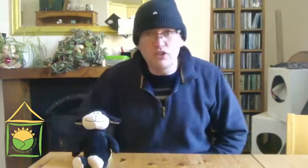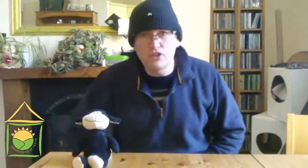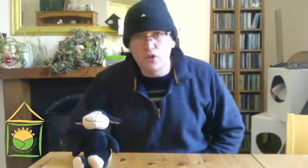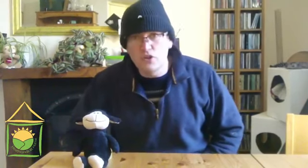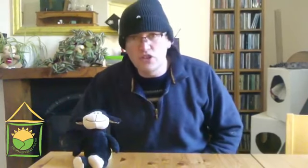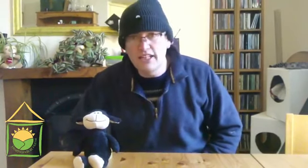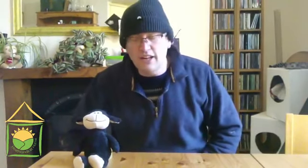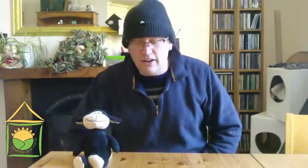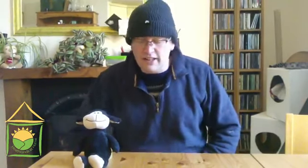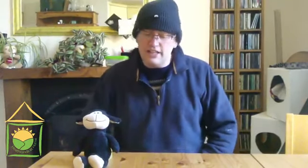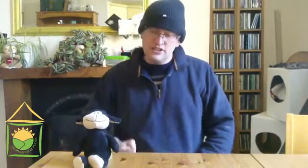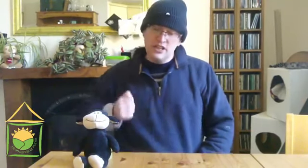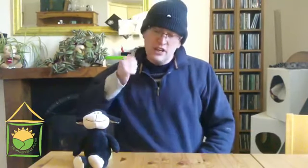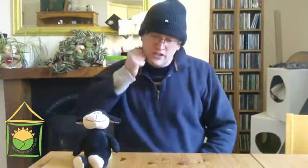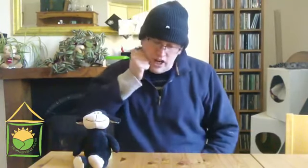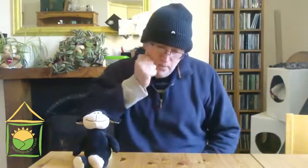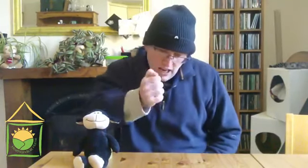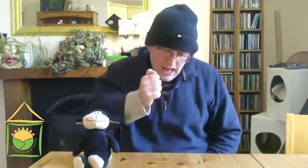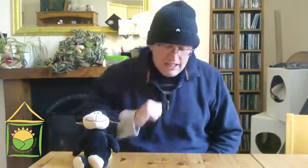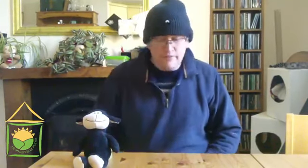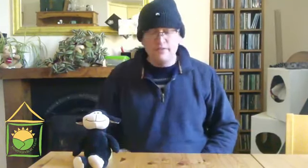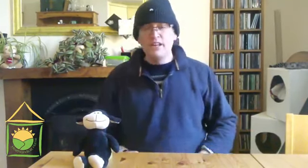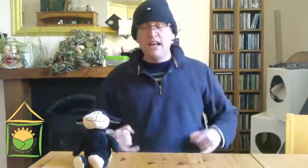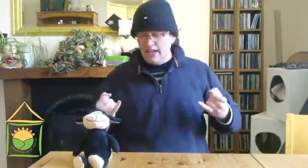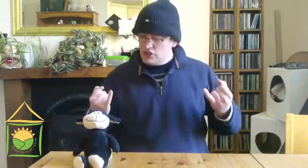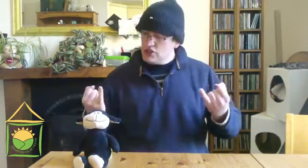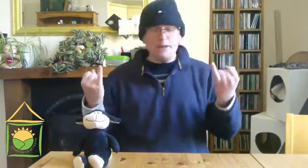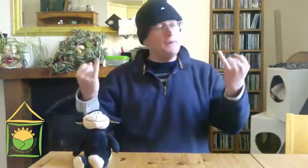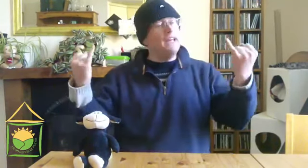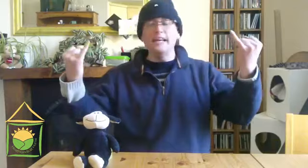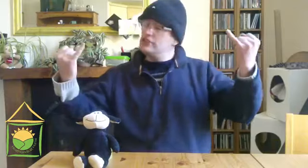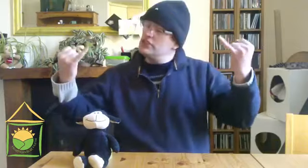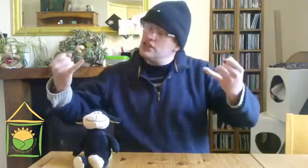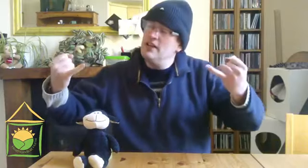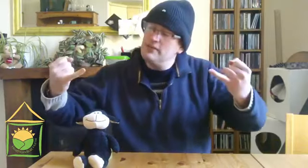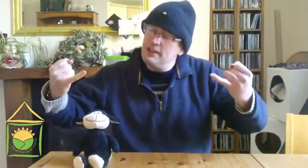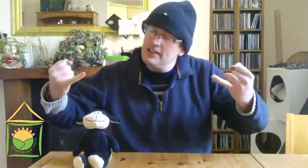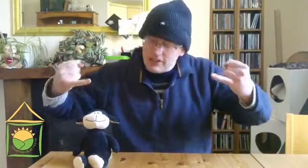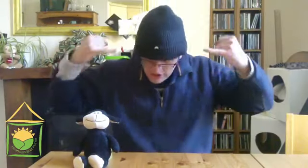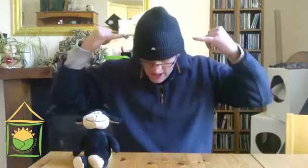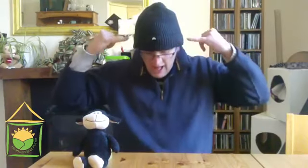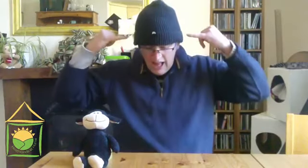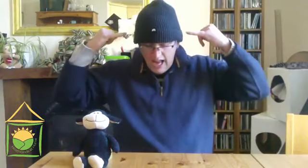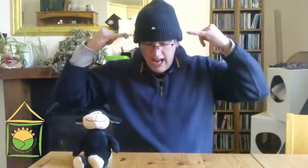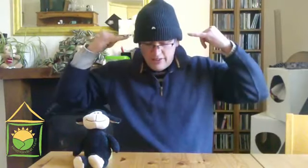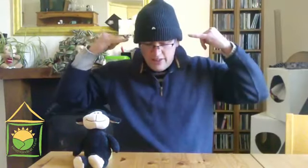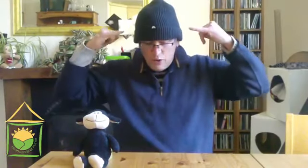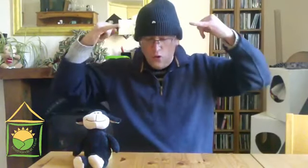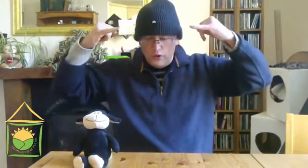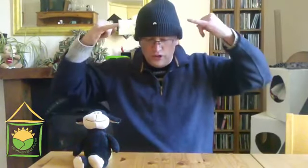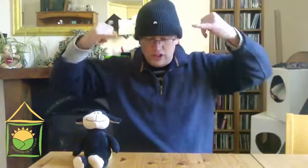your cheek like that. So black. And sheep is your two little fingers and then the horns, the kind of